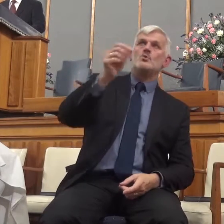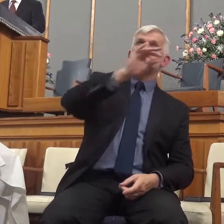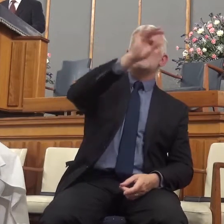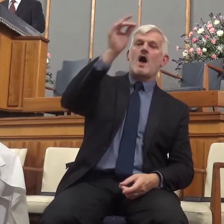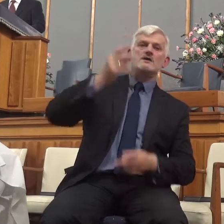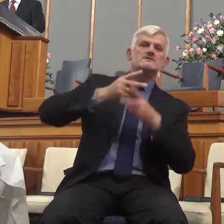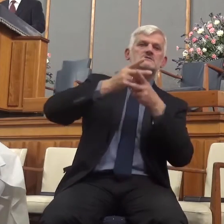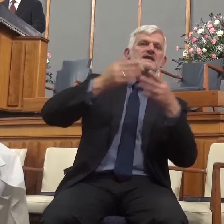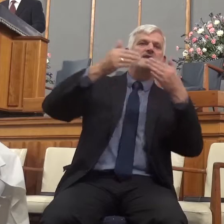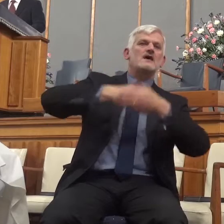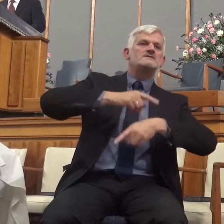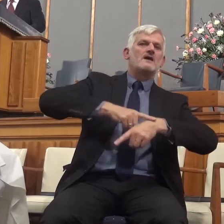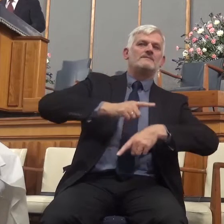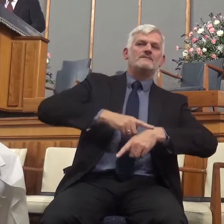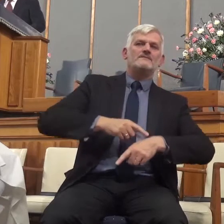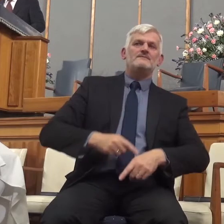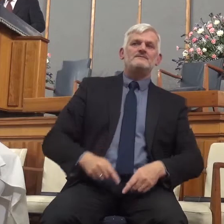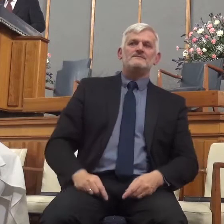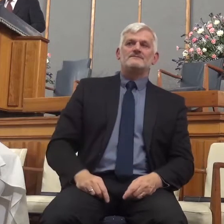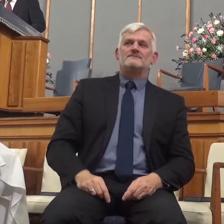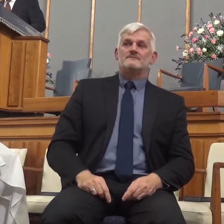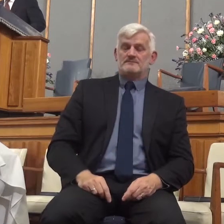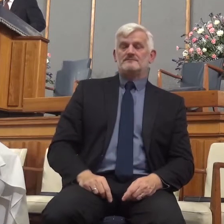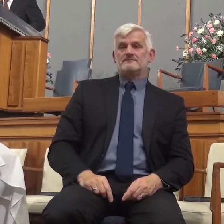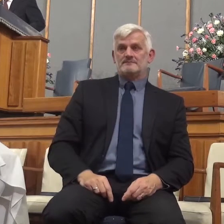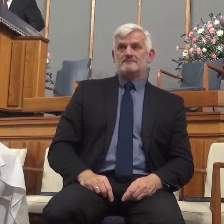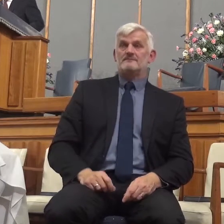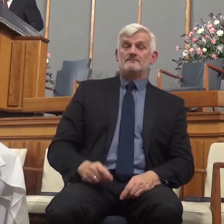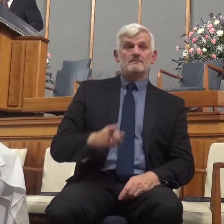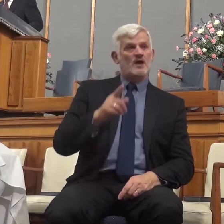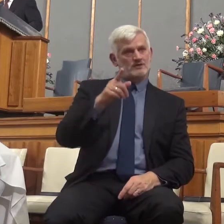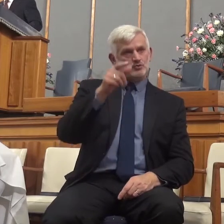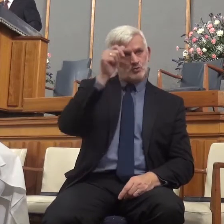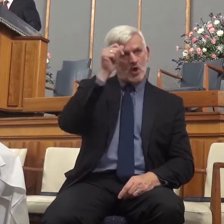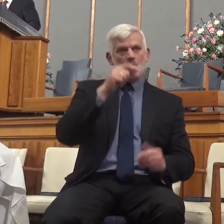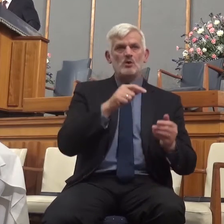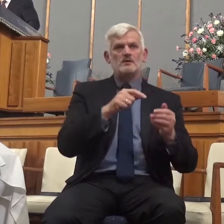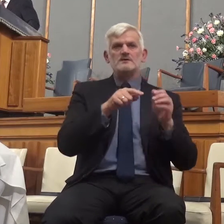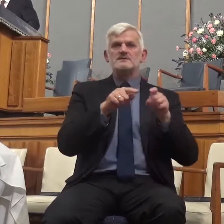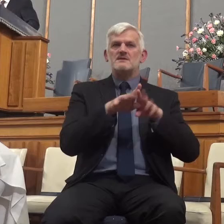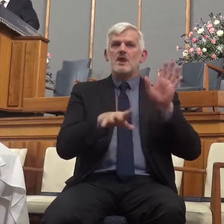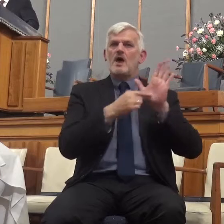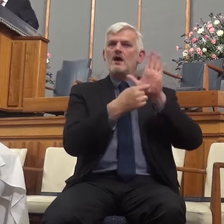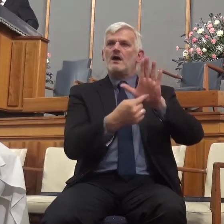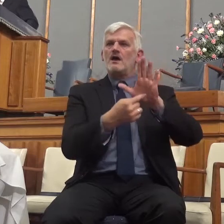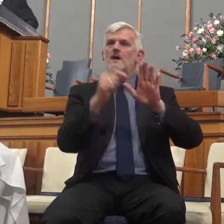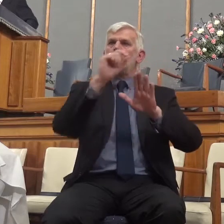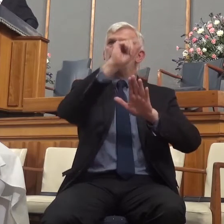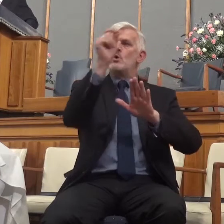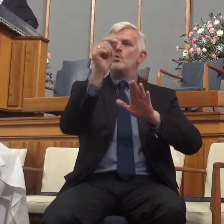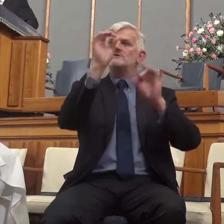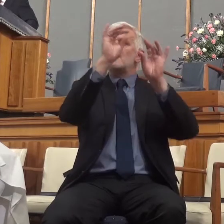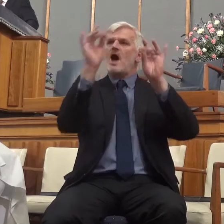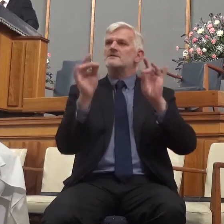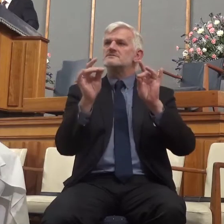by night. Yes, and the moon and stars in Scripture also are figures for a different kind